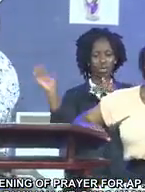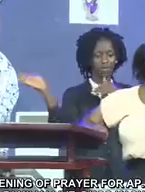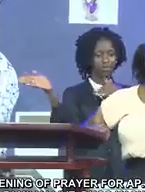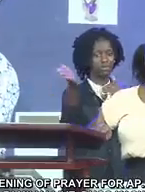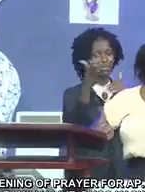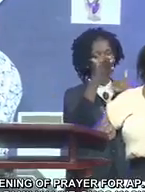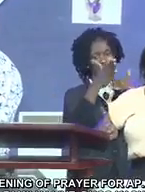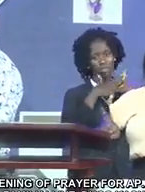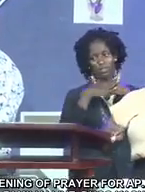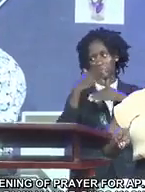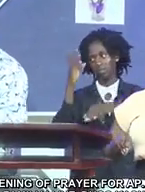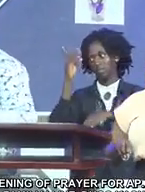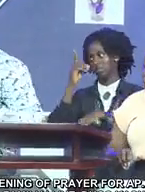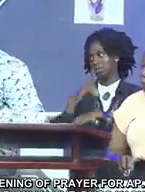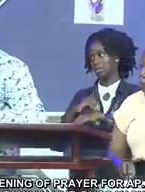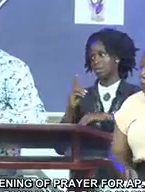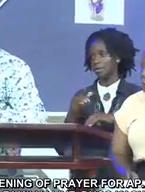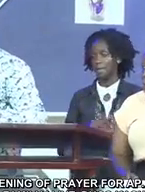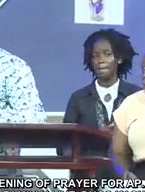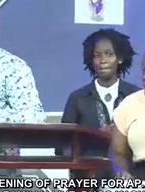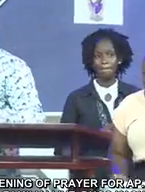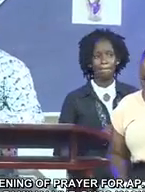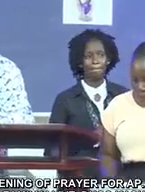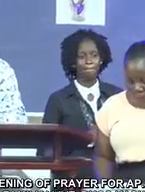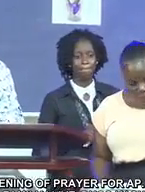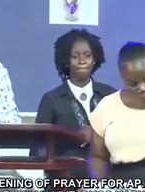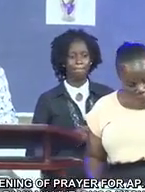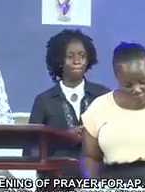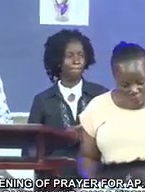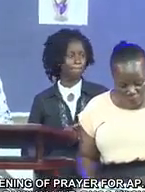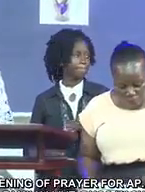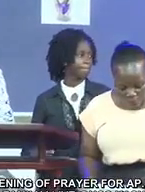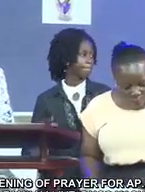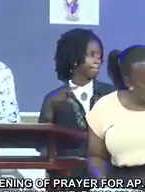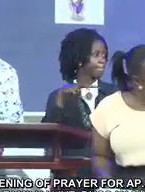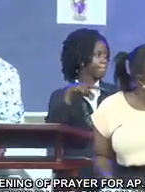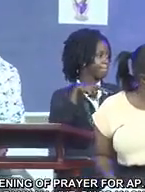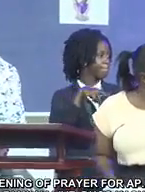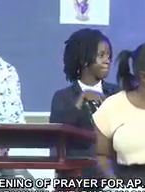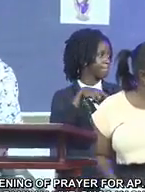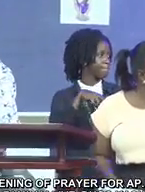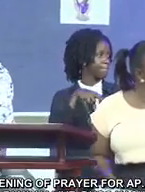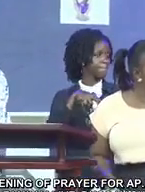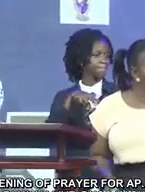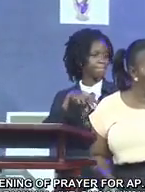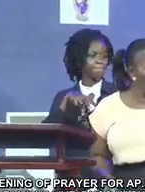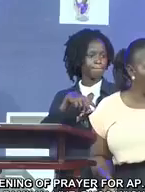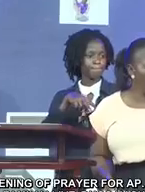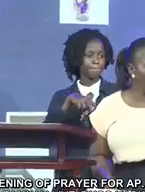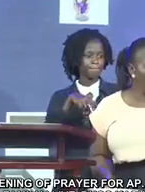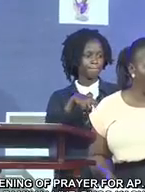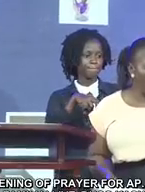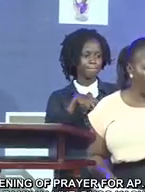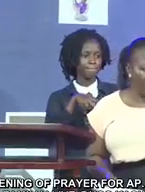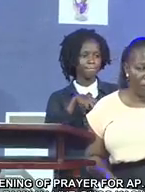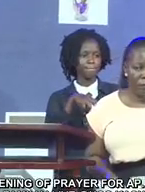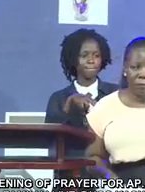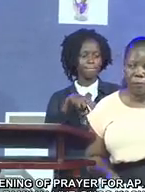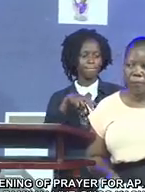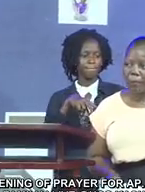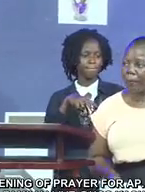call our pastor to close for us. Amen. Amen. Let us stand up as our pastor is